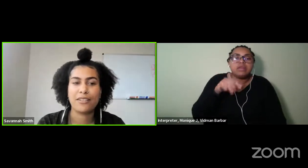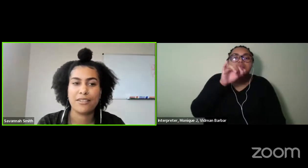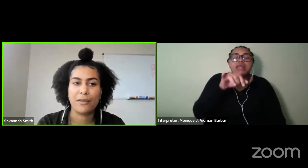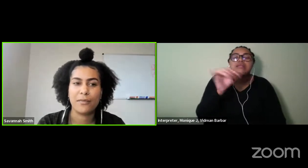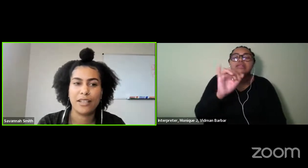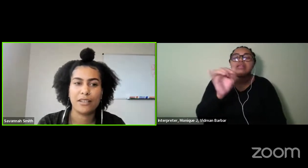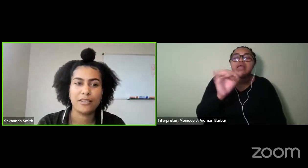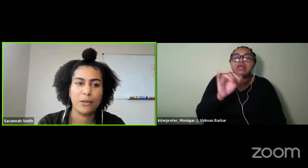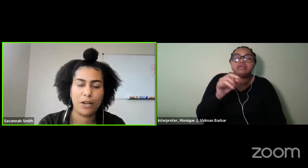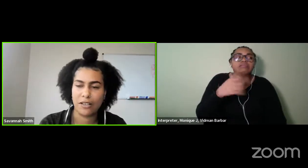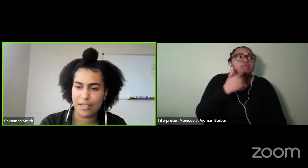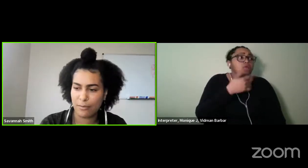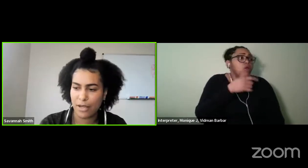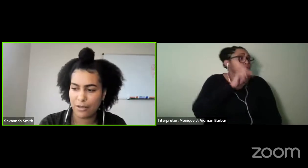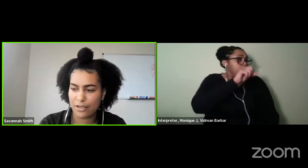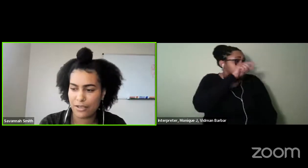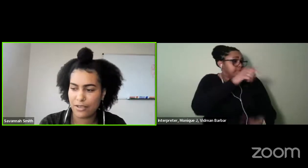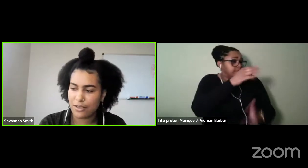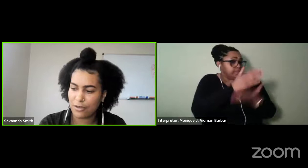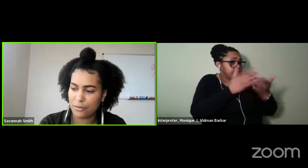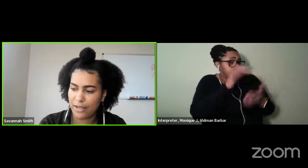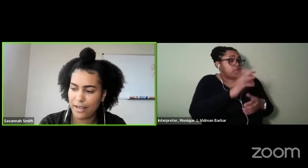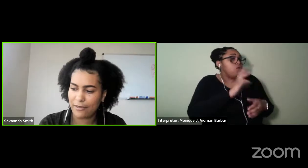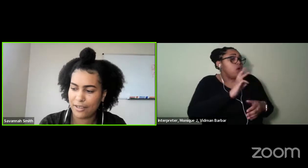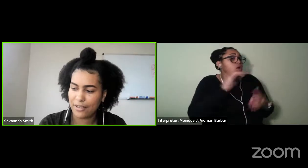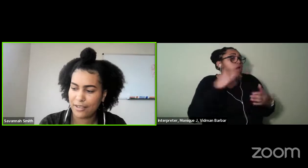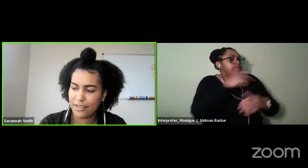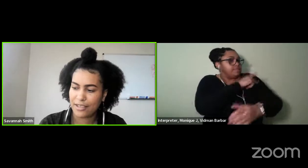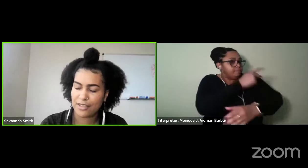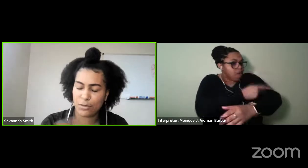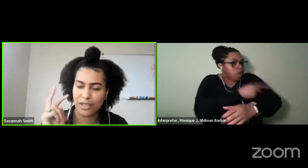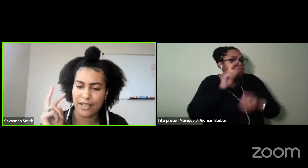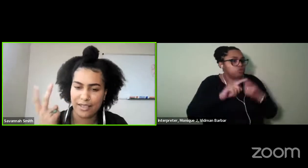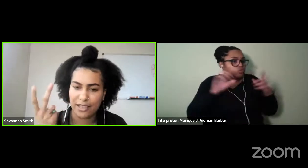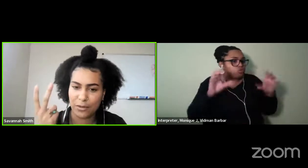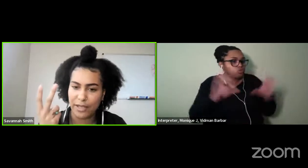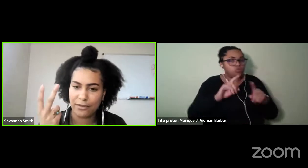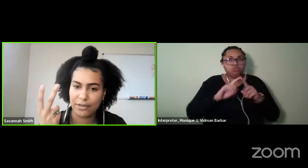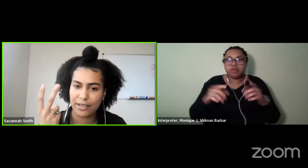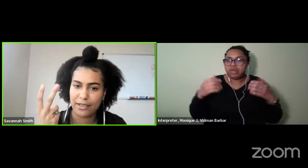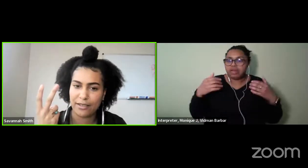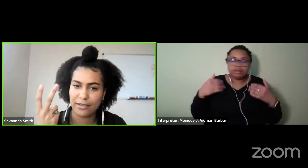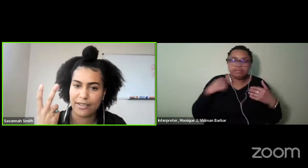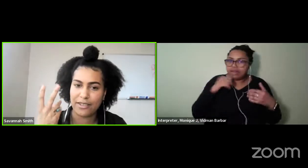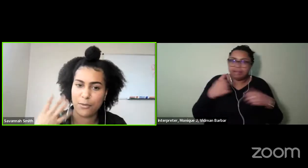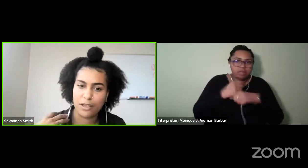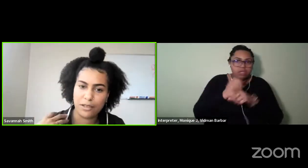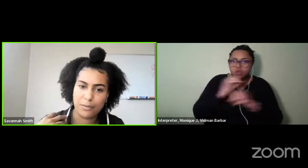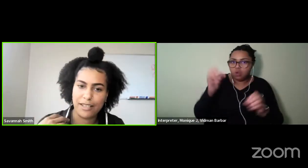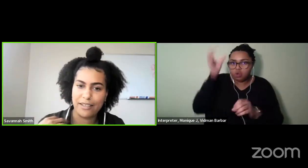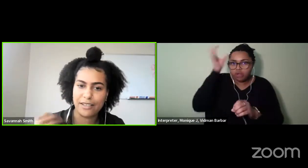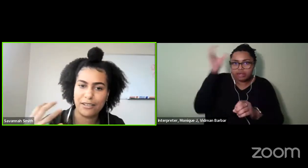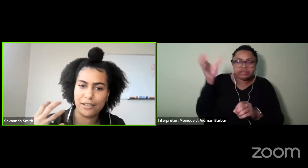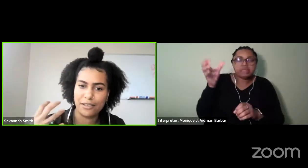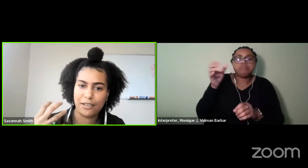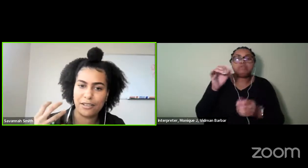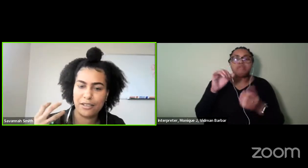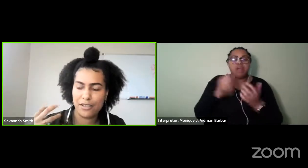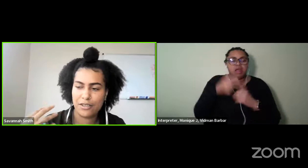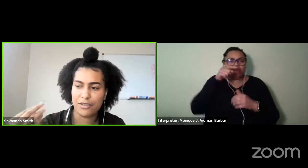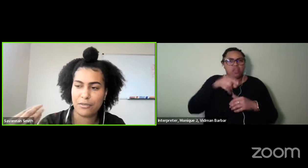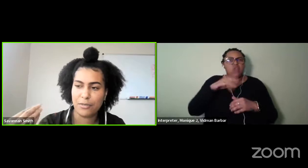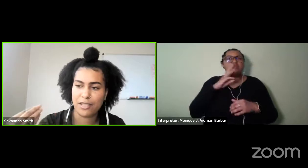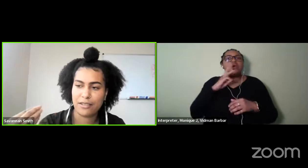oh yeah, this is something that water has the power to do, but haven't conceptualized it in the way of like, this is water being a